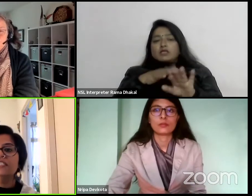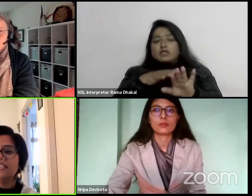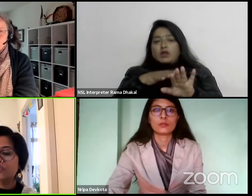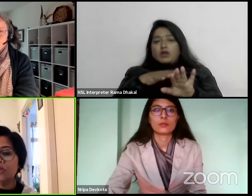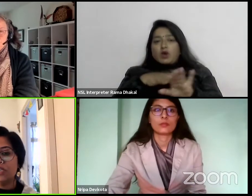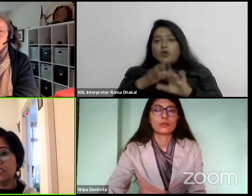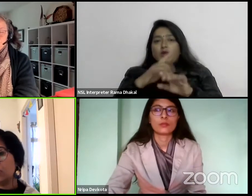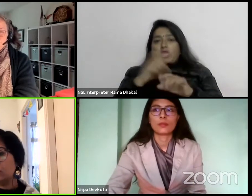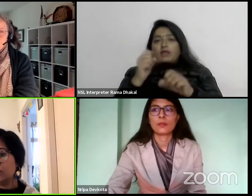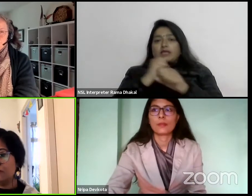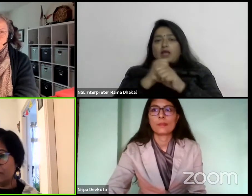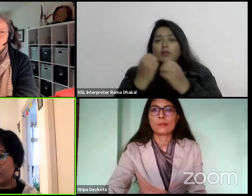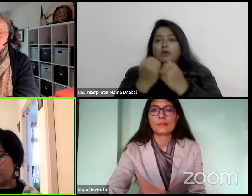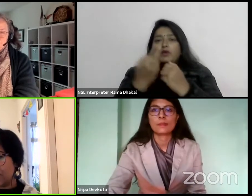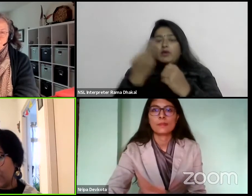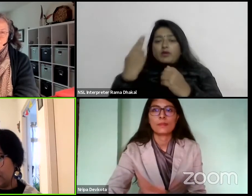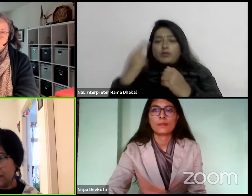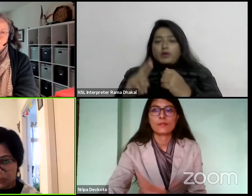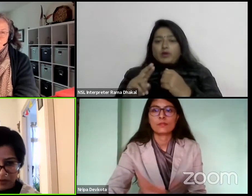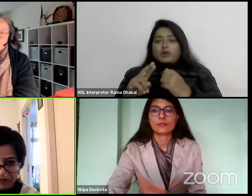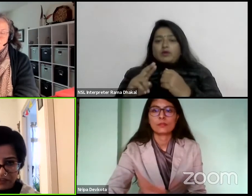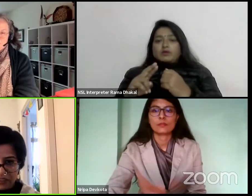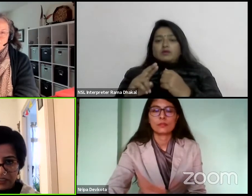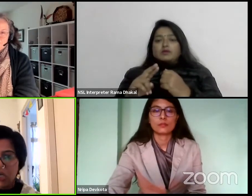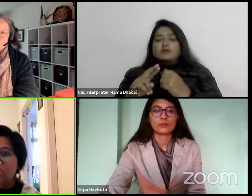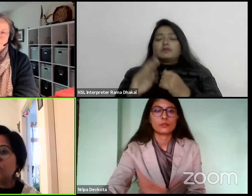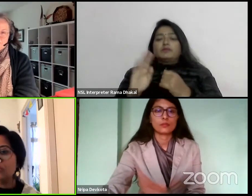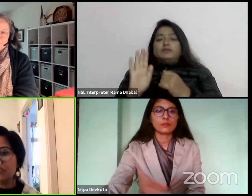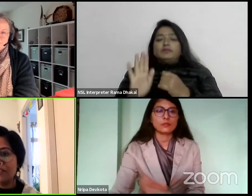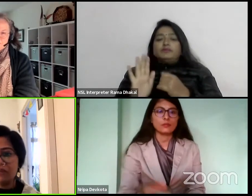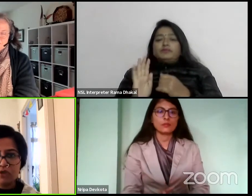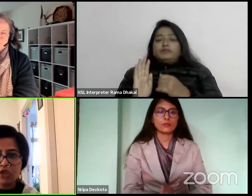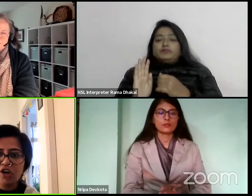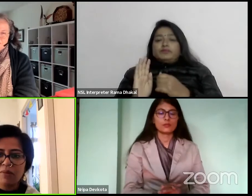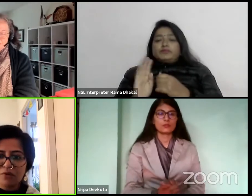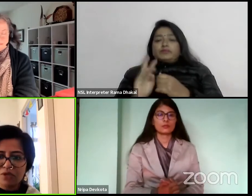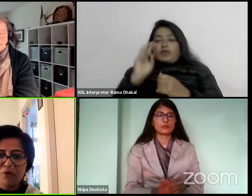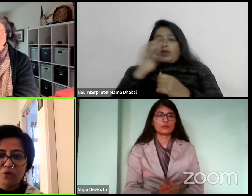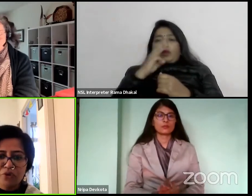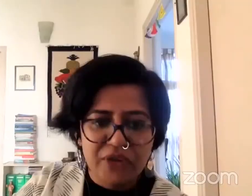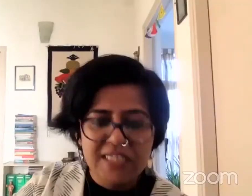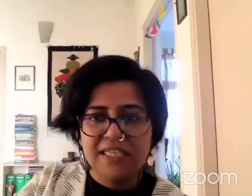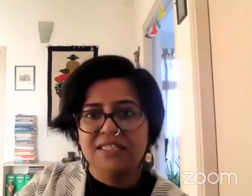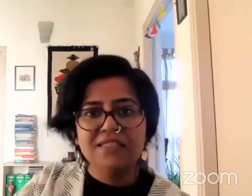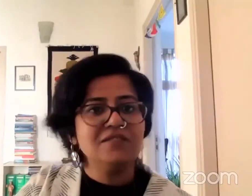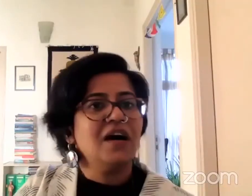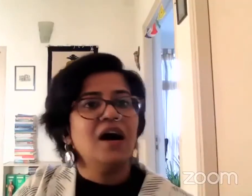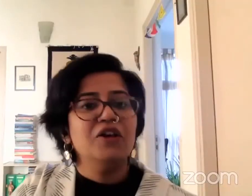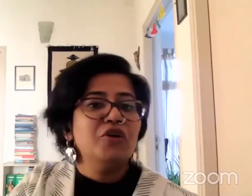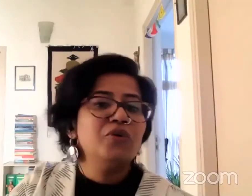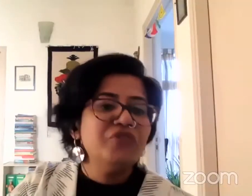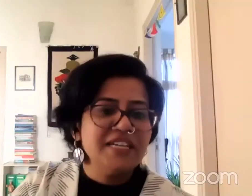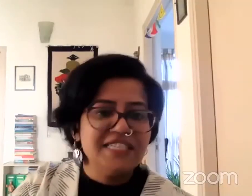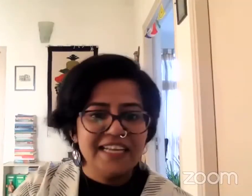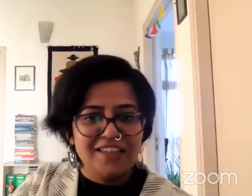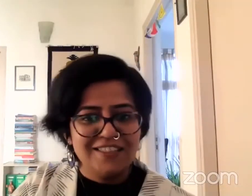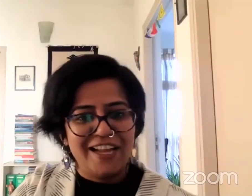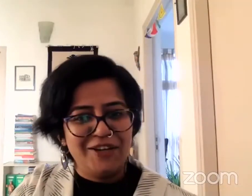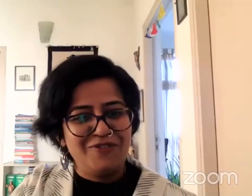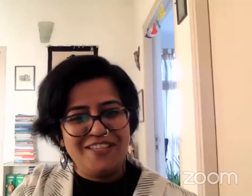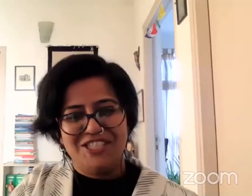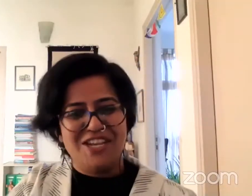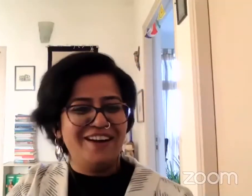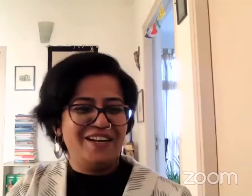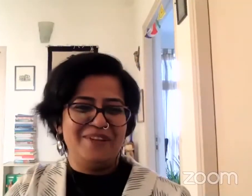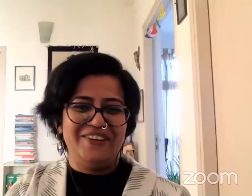formed Sex Worker Inclusive Feminist Alliance, SWIFER. Ruth, if you could talk about how you're reading this, your own reading and